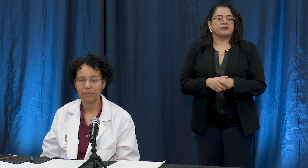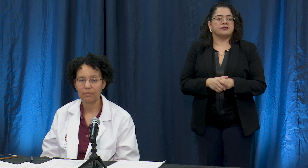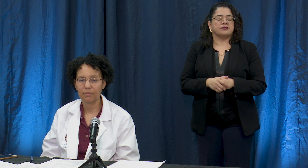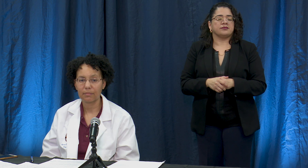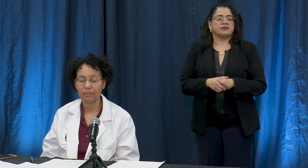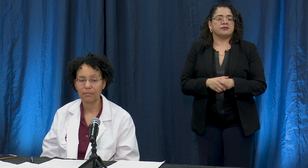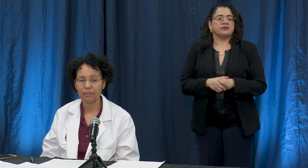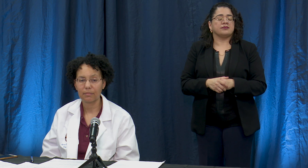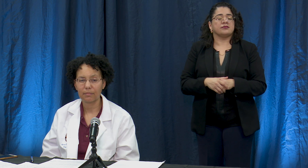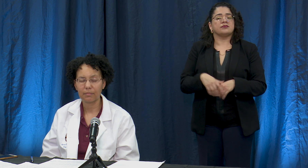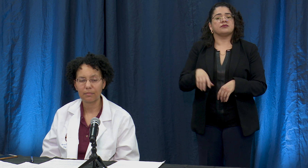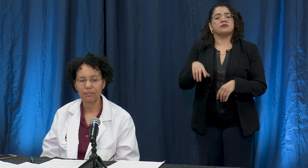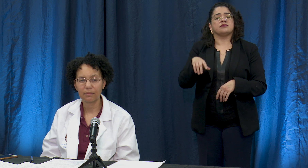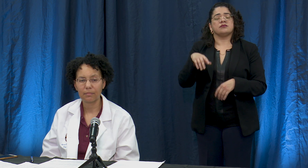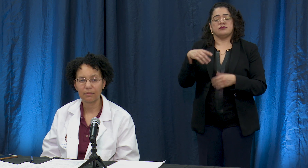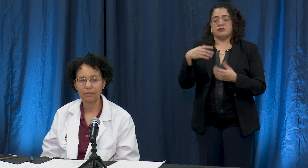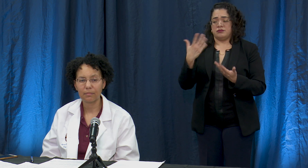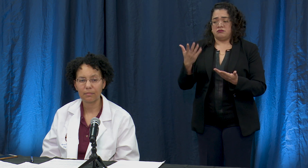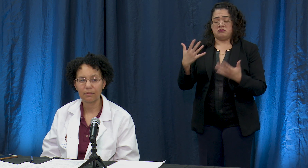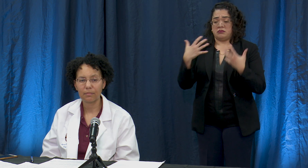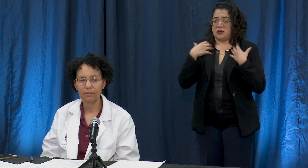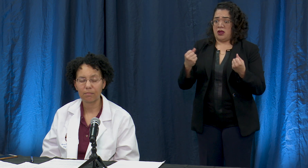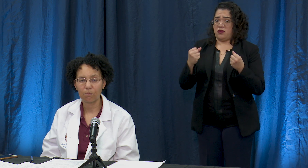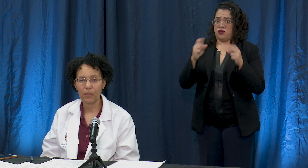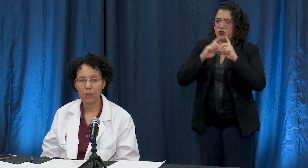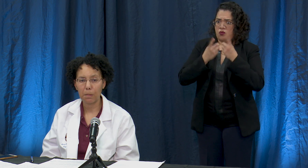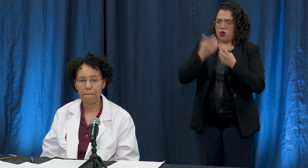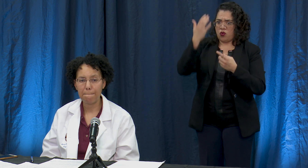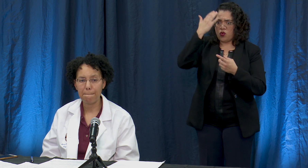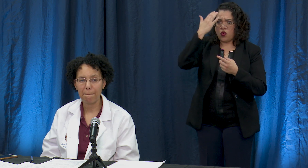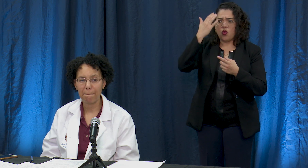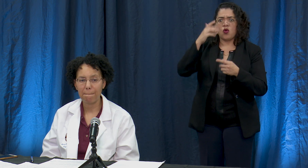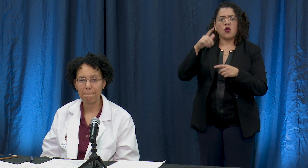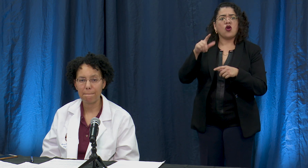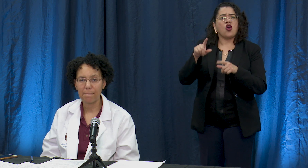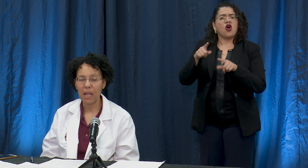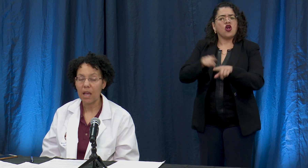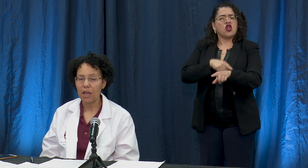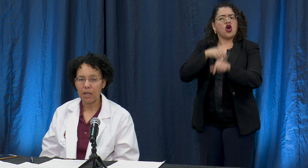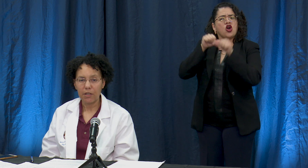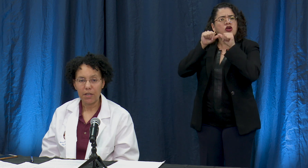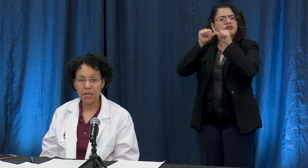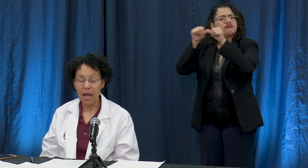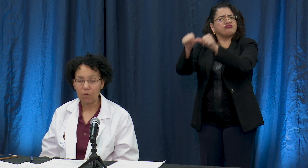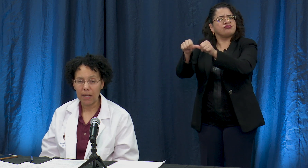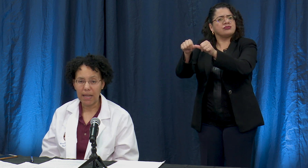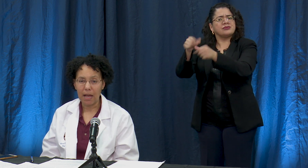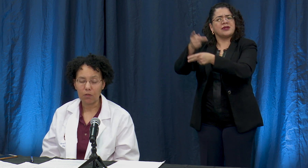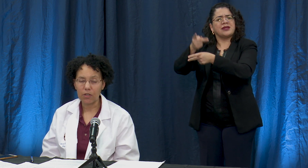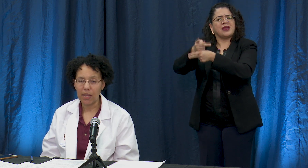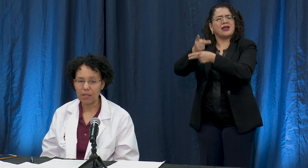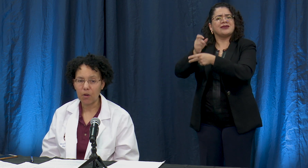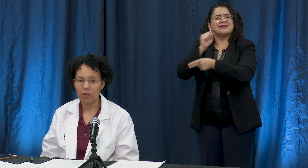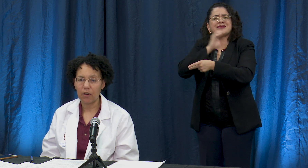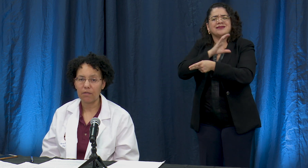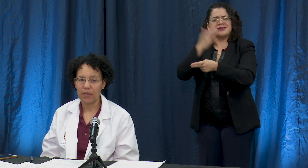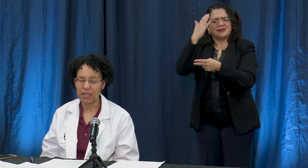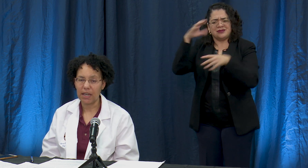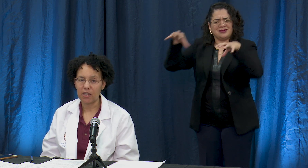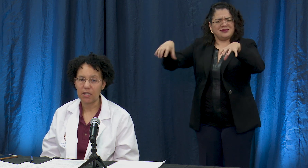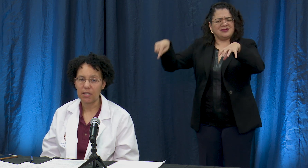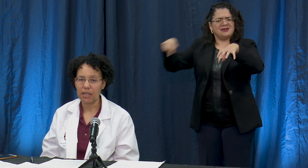Dr. Davis, does the health department know yet where the cases in long-term care facilities originated? Not right now, so that's part